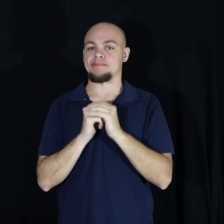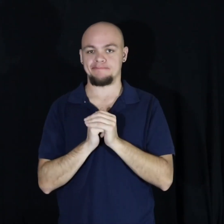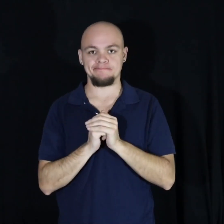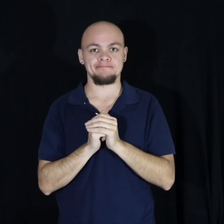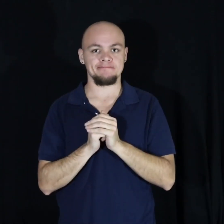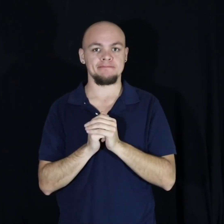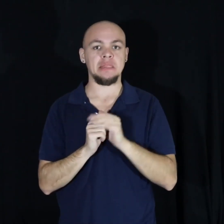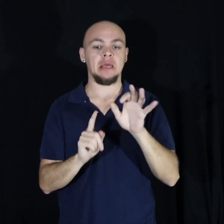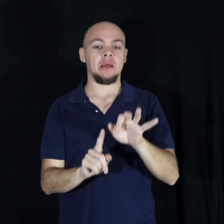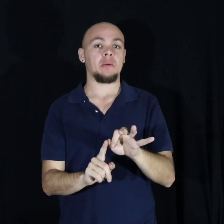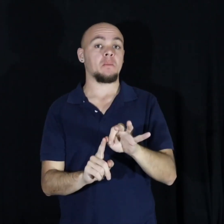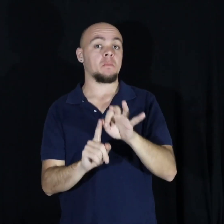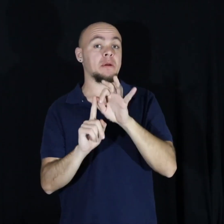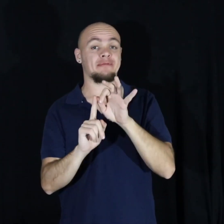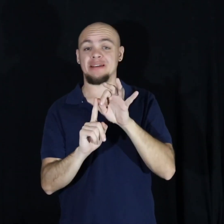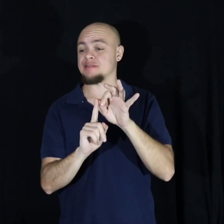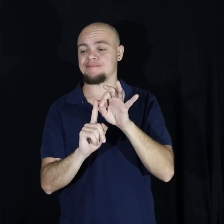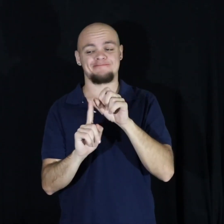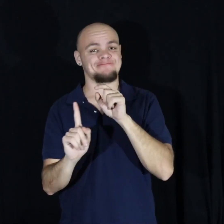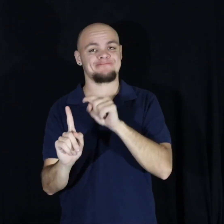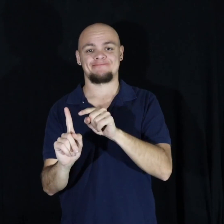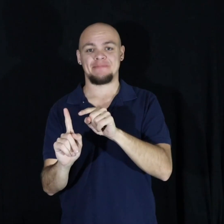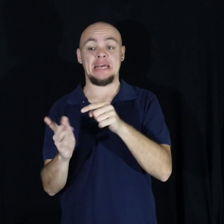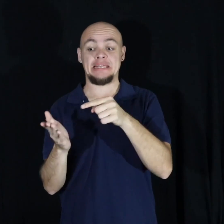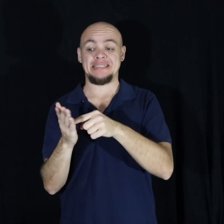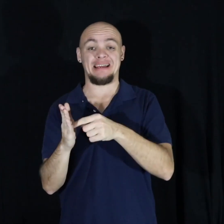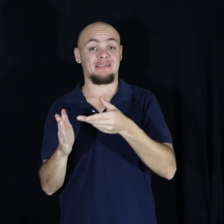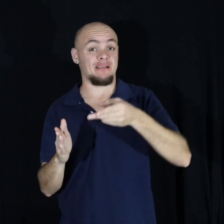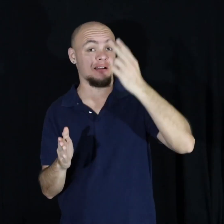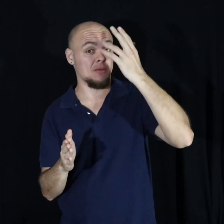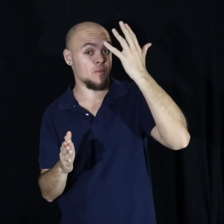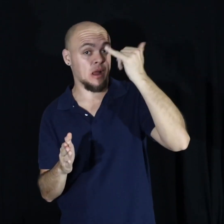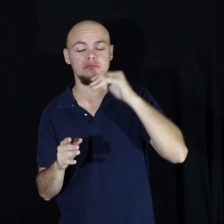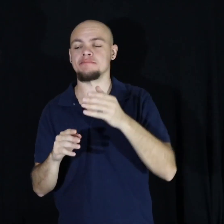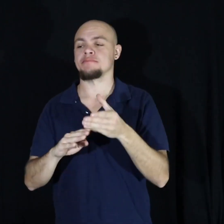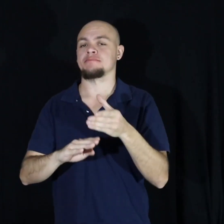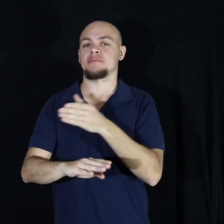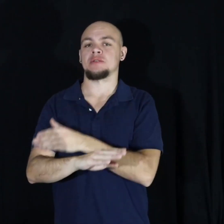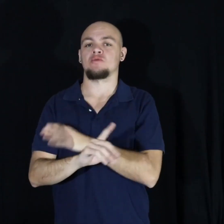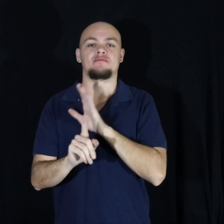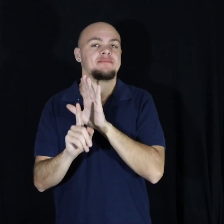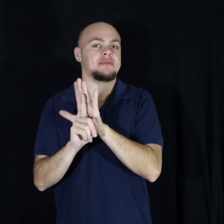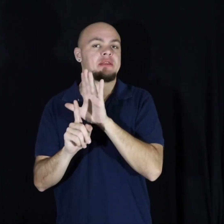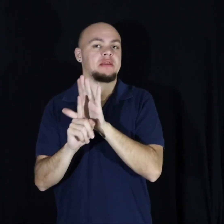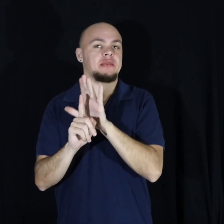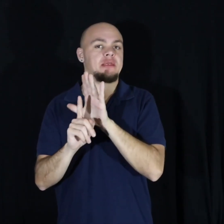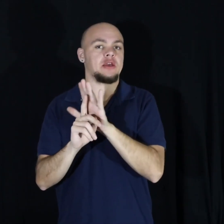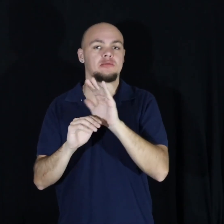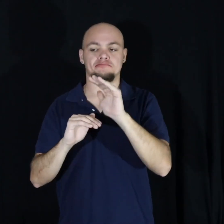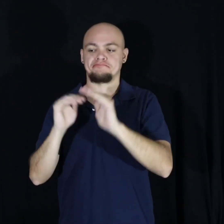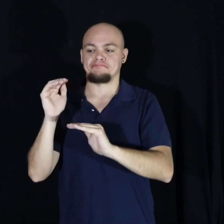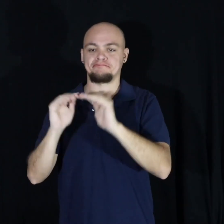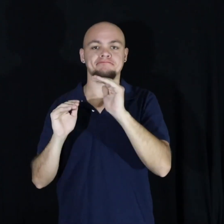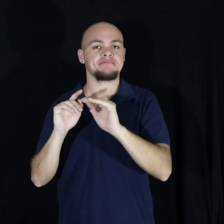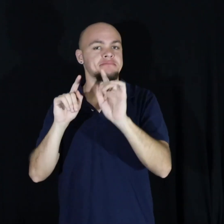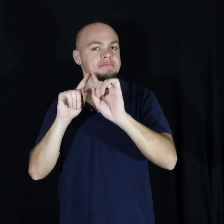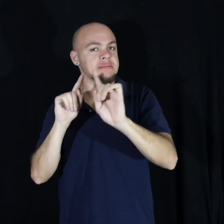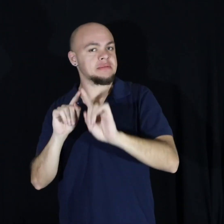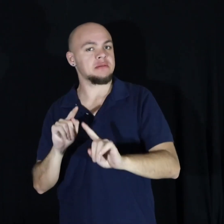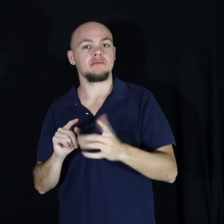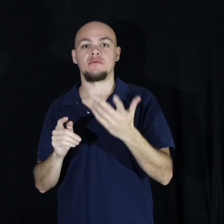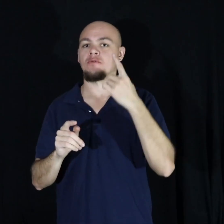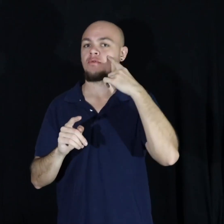Underprivileged nations have high levels of debt because they want to improve their infrastructures for many reasons like